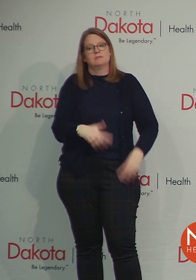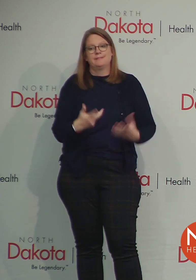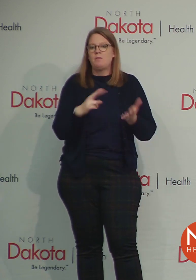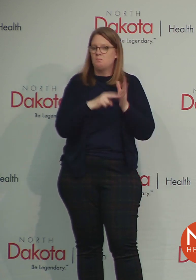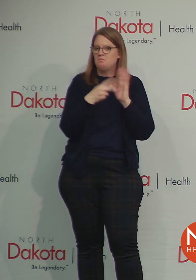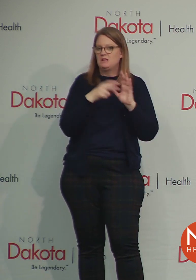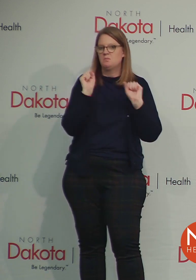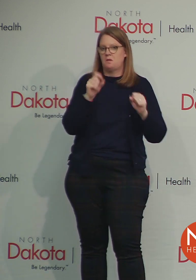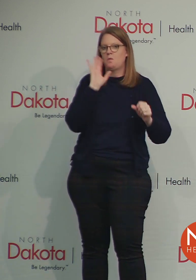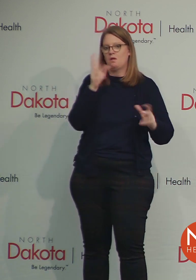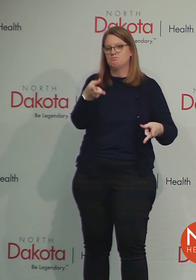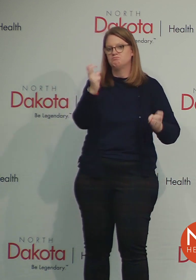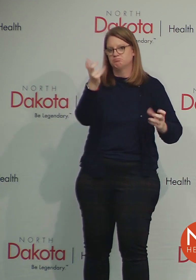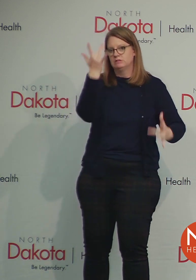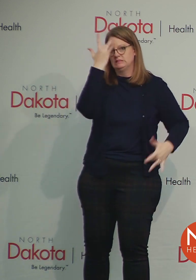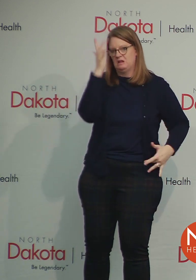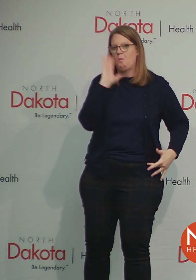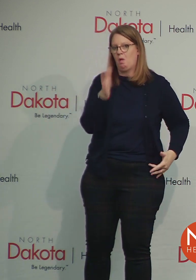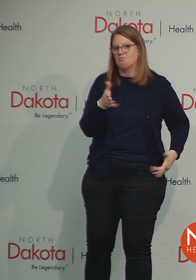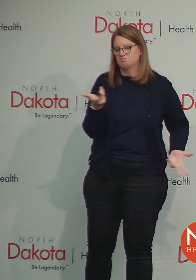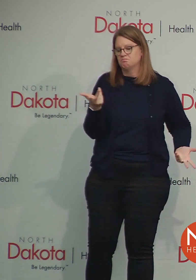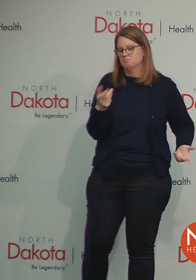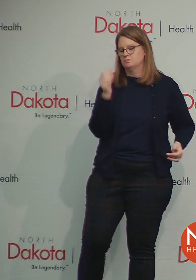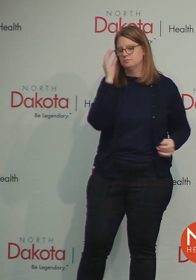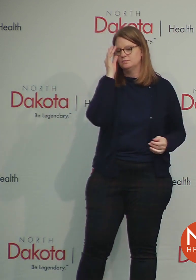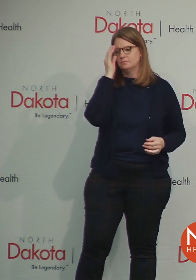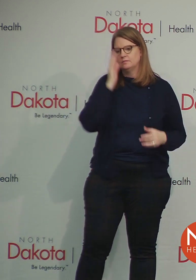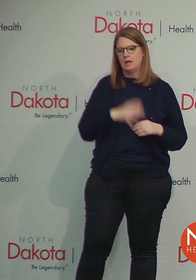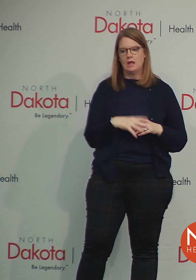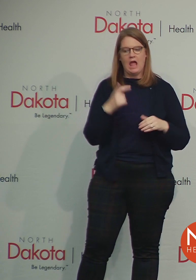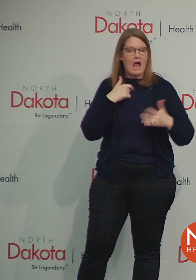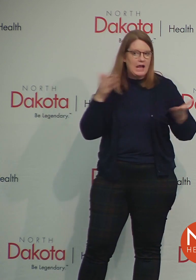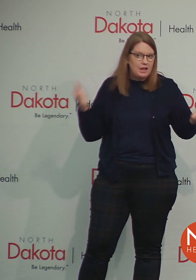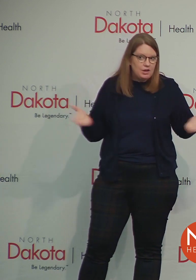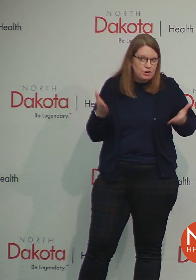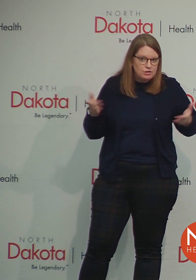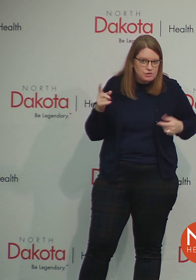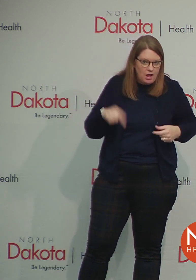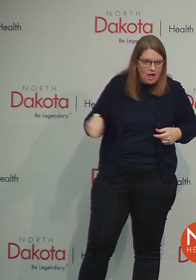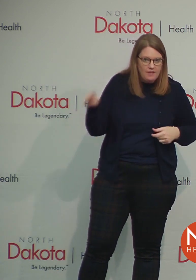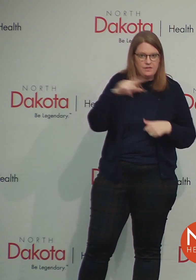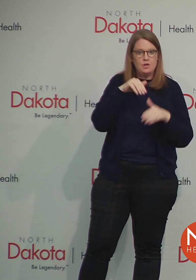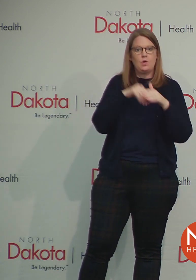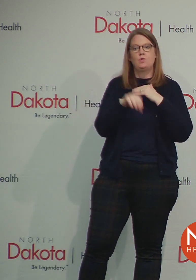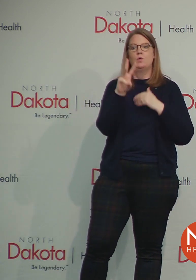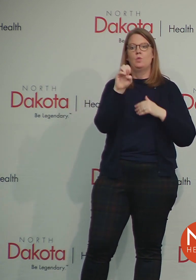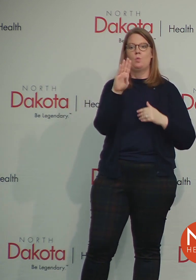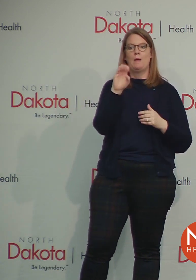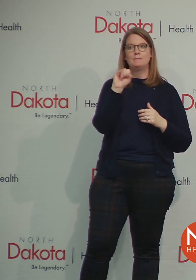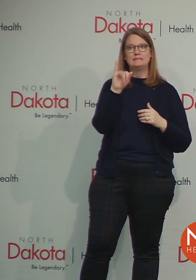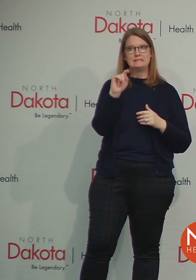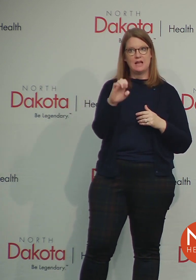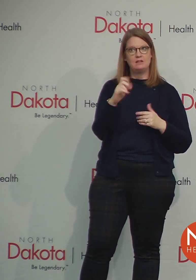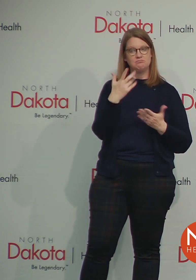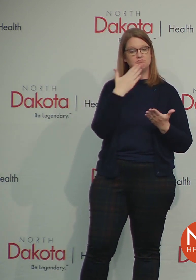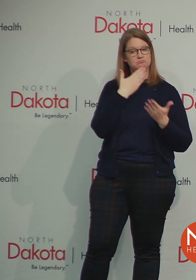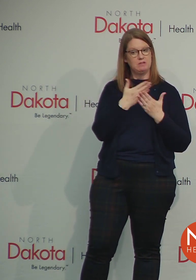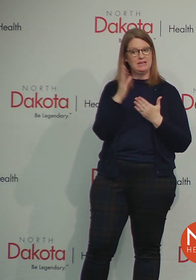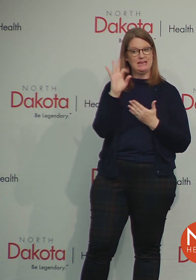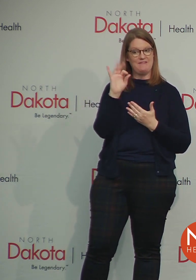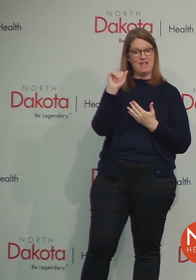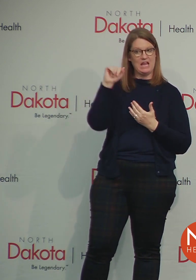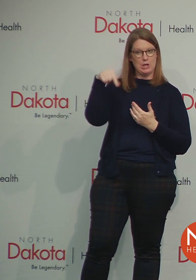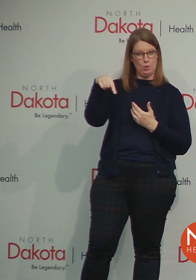disease. And so that should be taken into consideration. I encourage everyone to go to our website. We have a pretty good FAQ